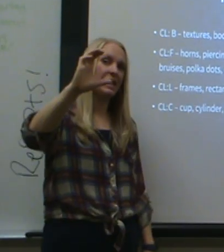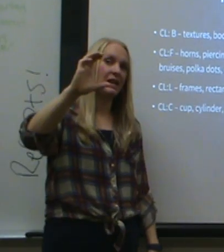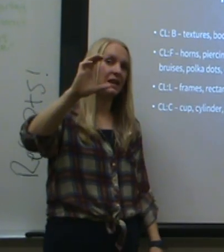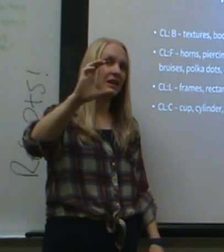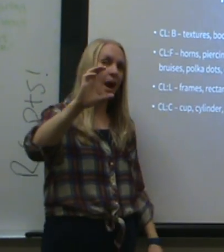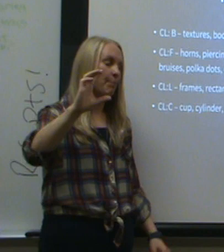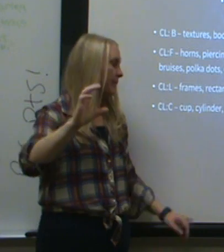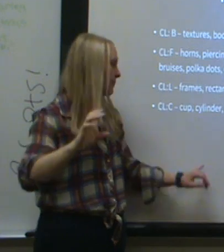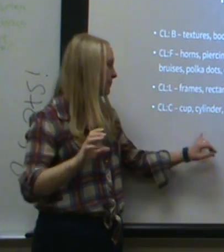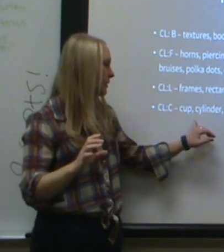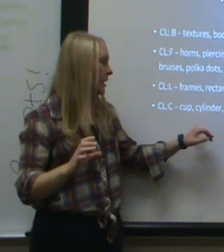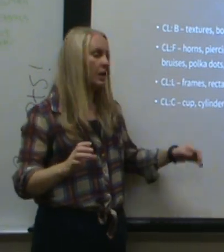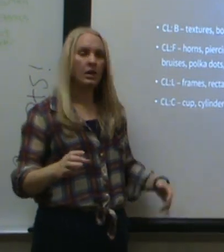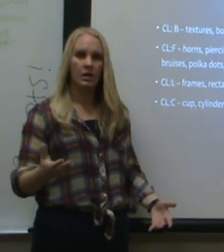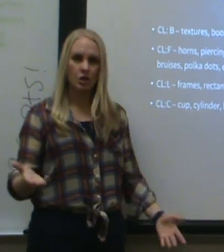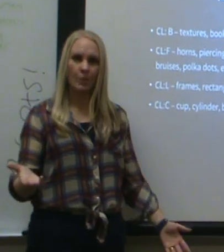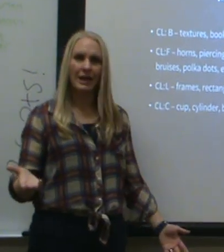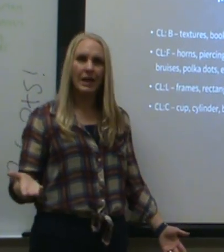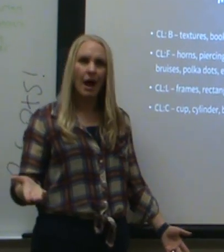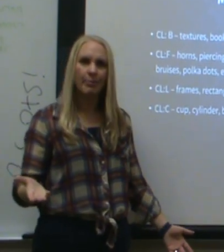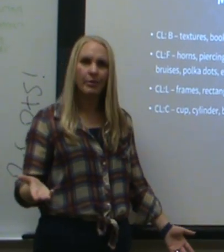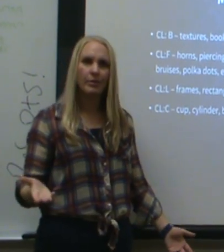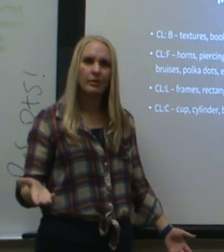C. Cup. Show me a cup.